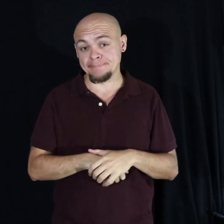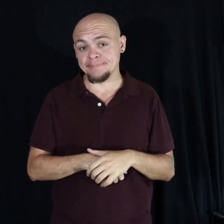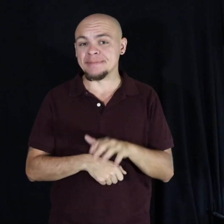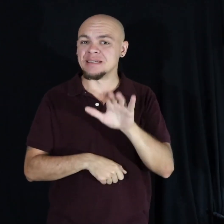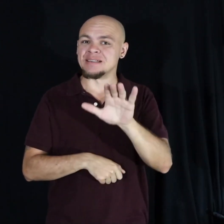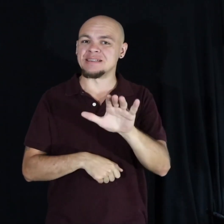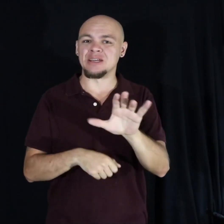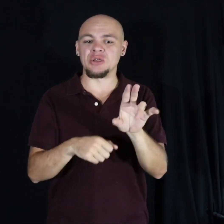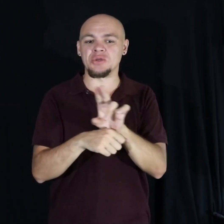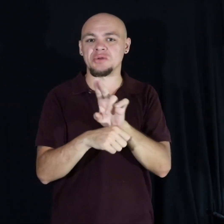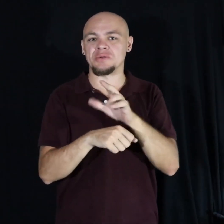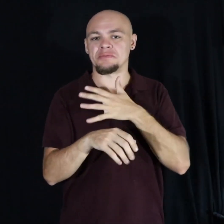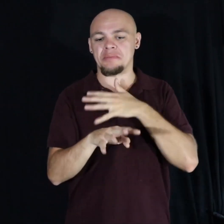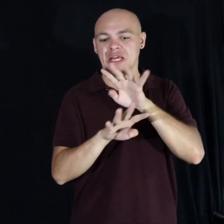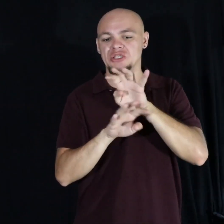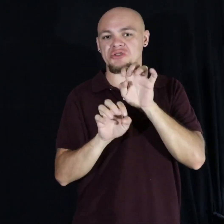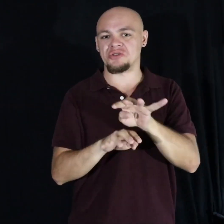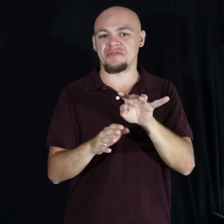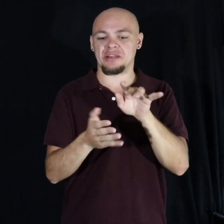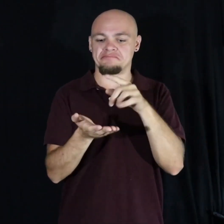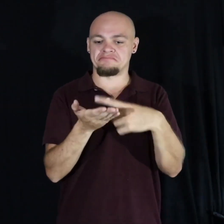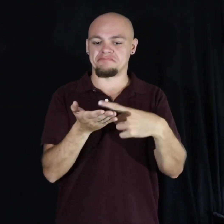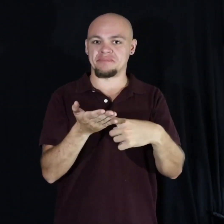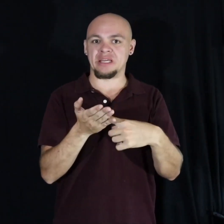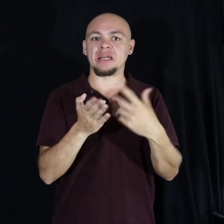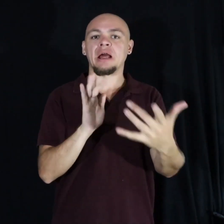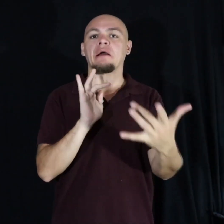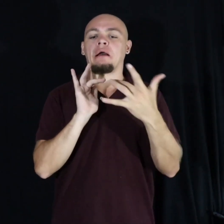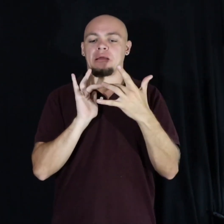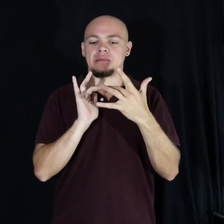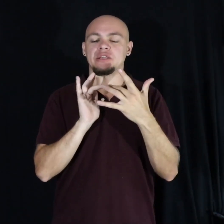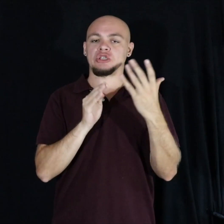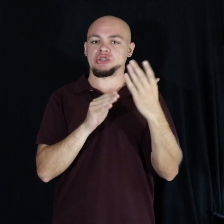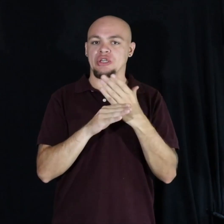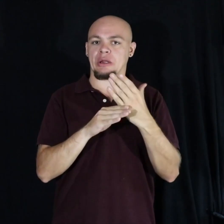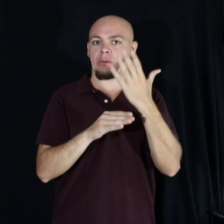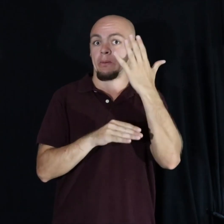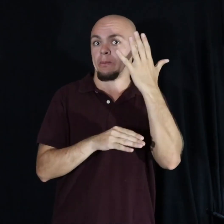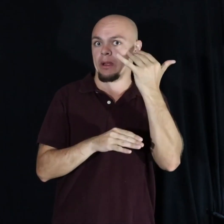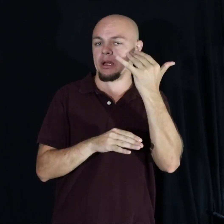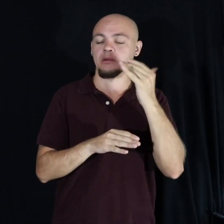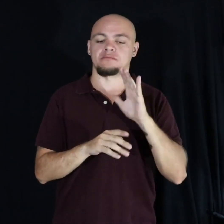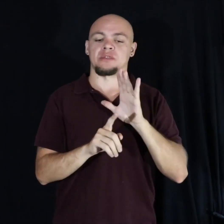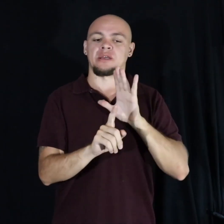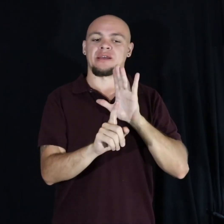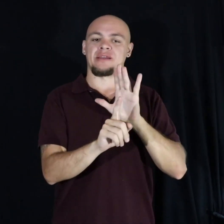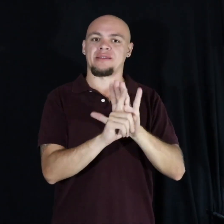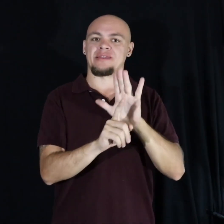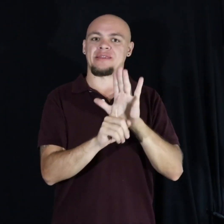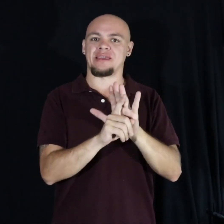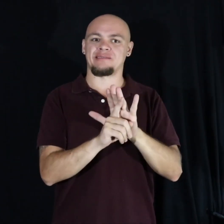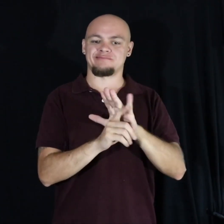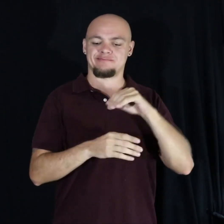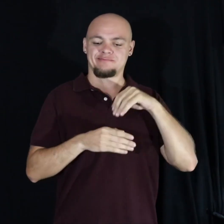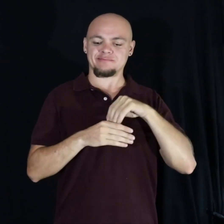used my survey to talk about it, to reach out and share with me, because they didn't feel that they were being listened to.